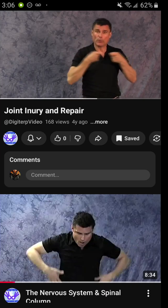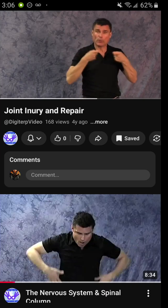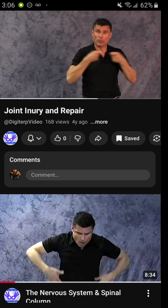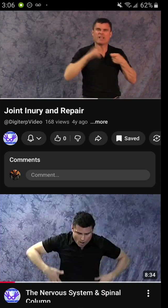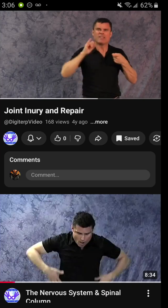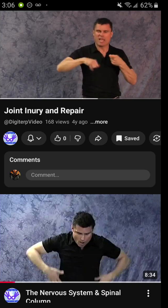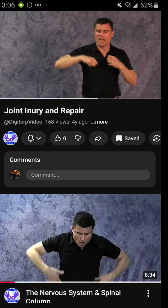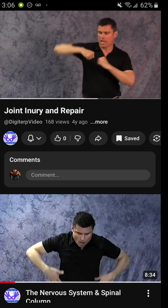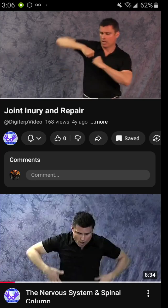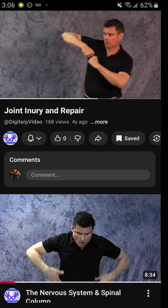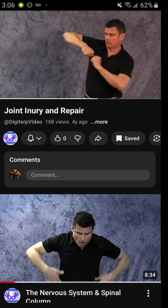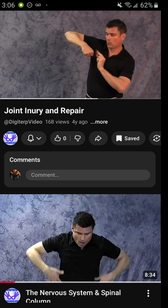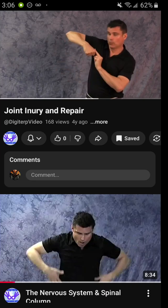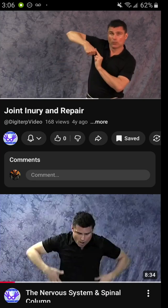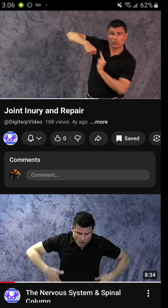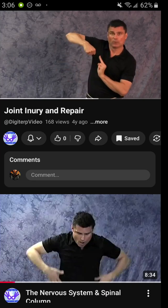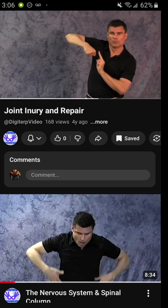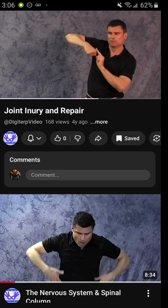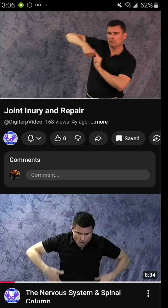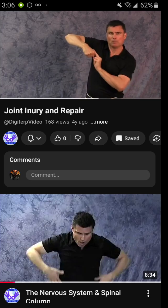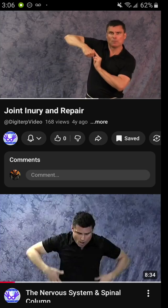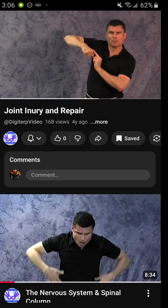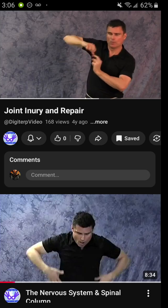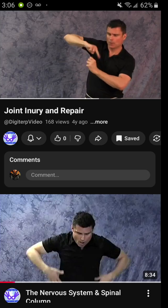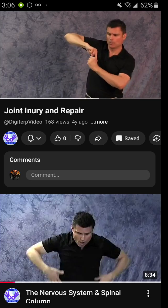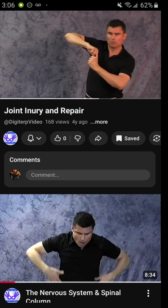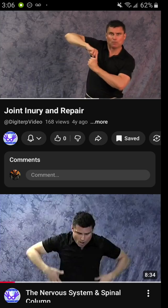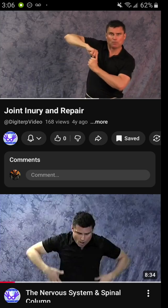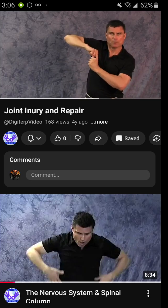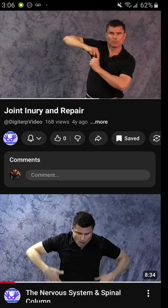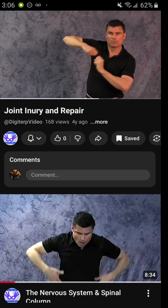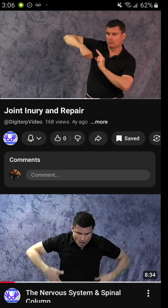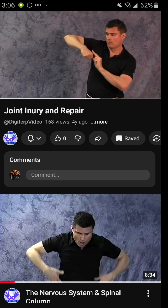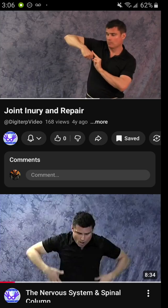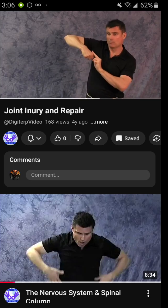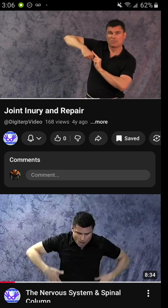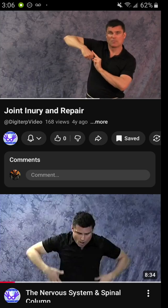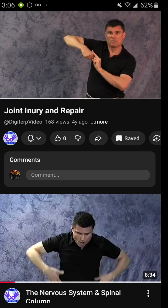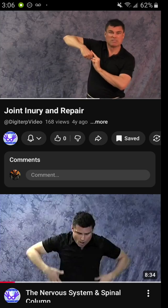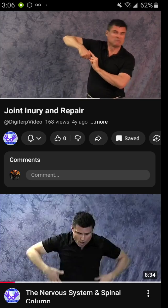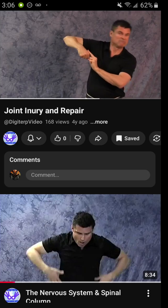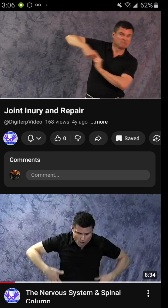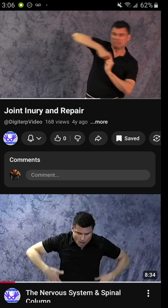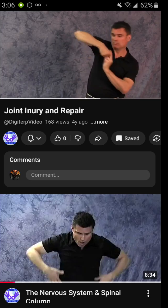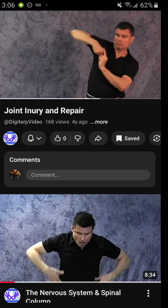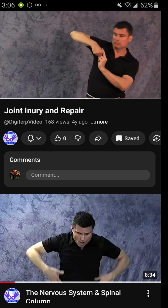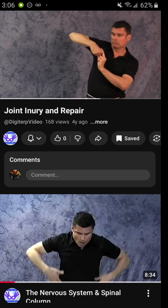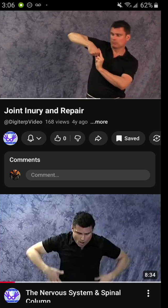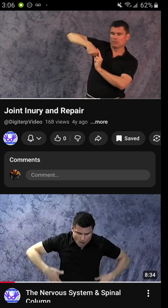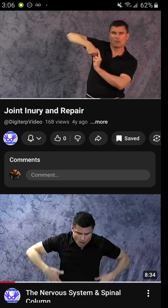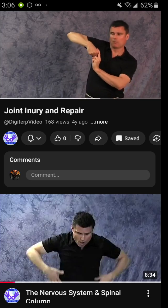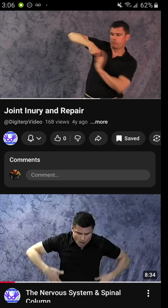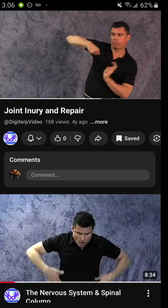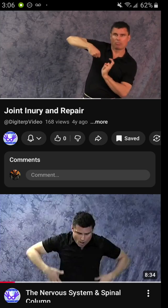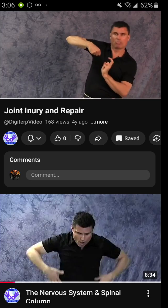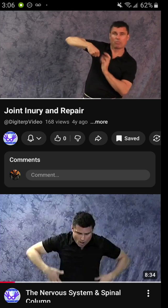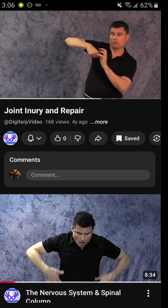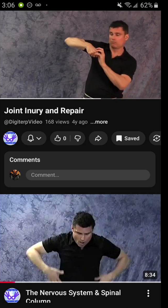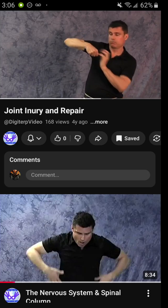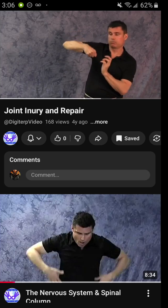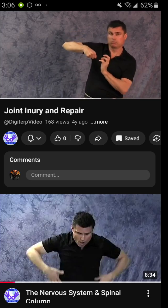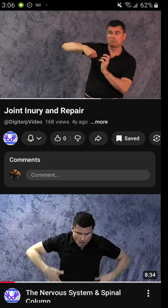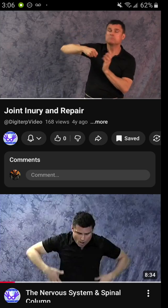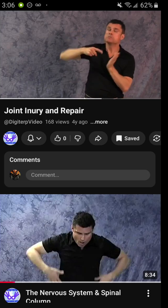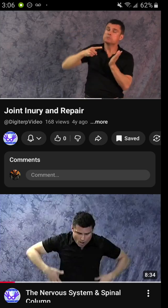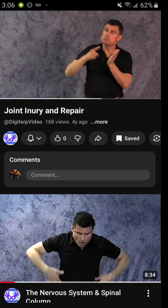that helps protect each bone from